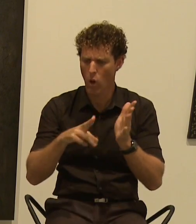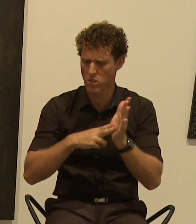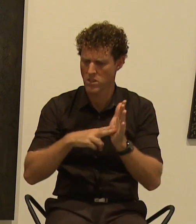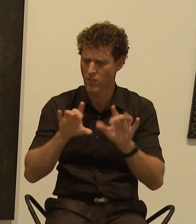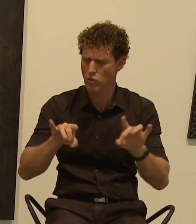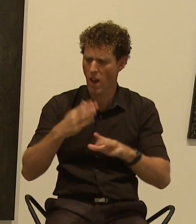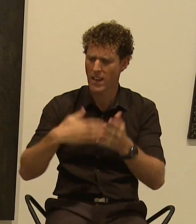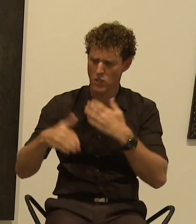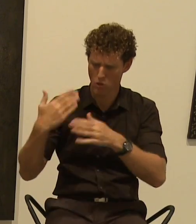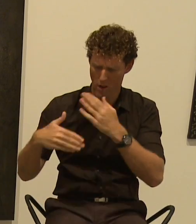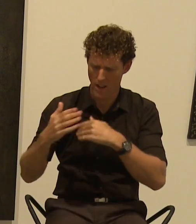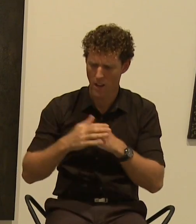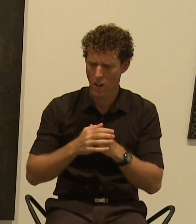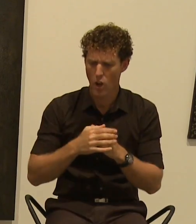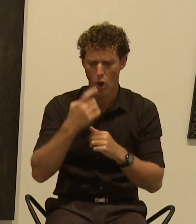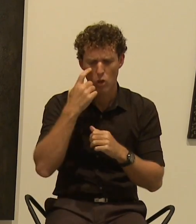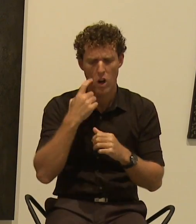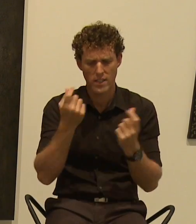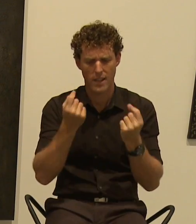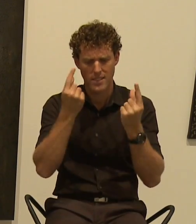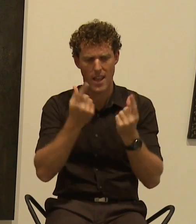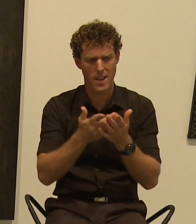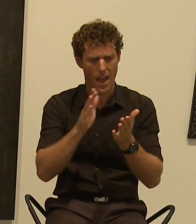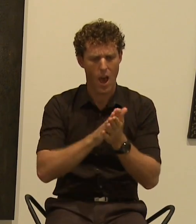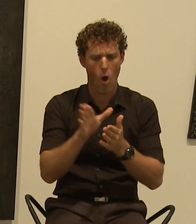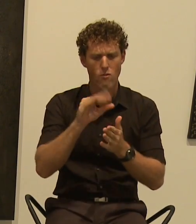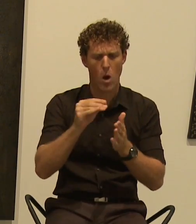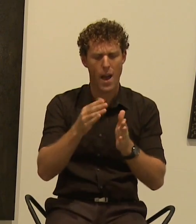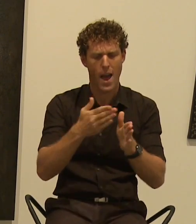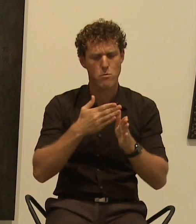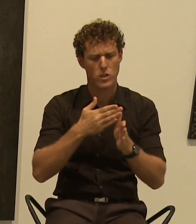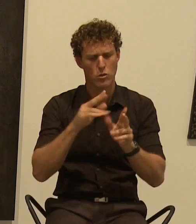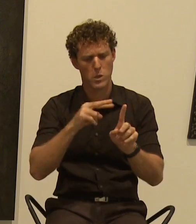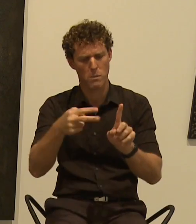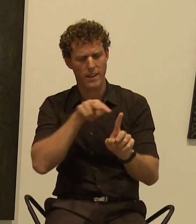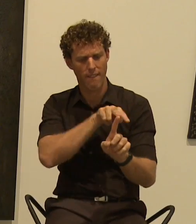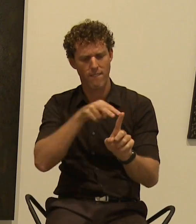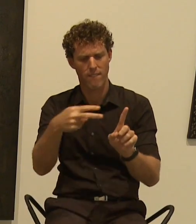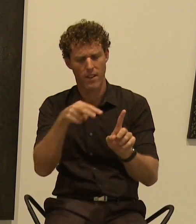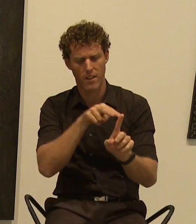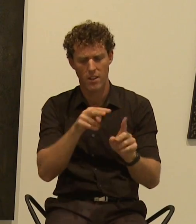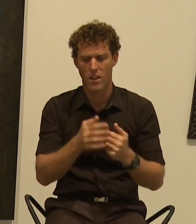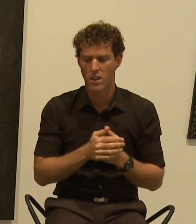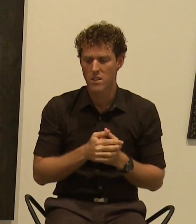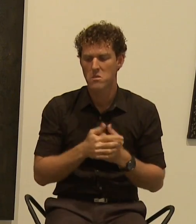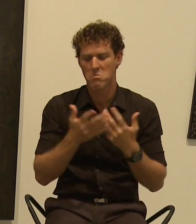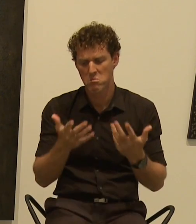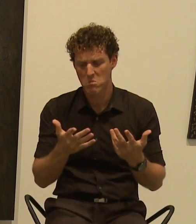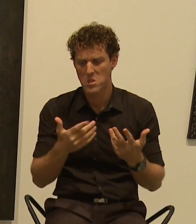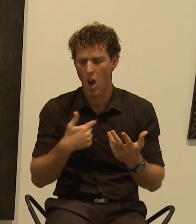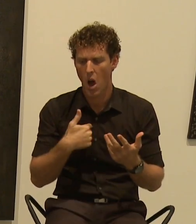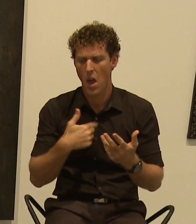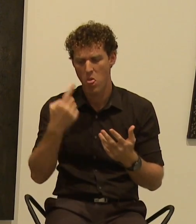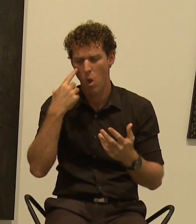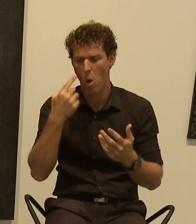and trying to understand them from an Aboriginal perspective. It's kind of what I was setting out to